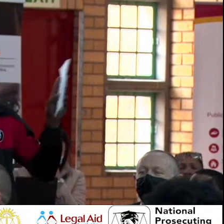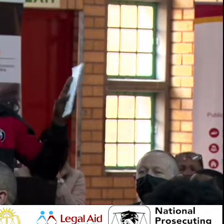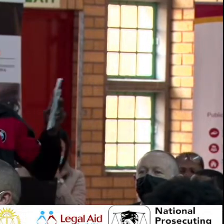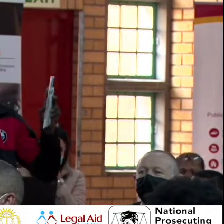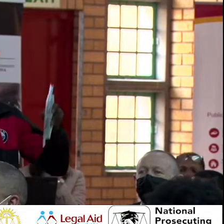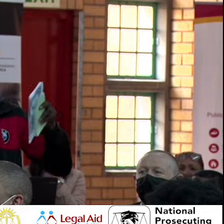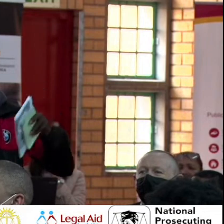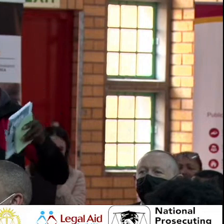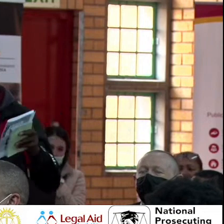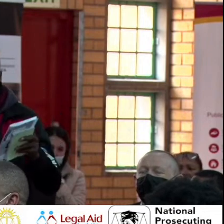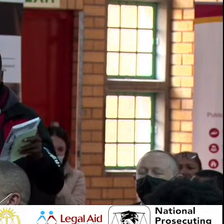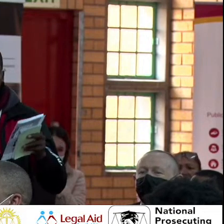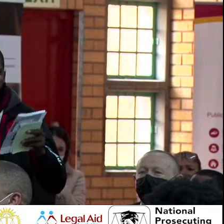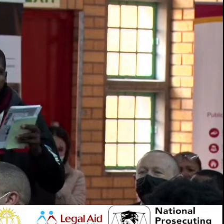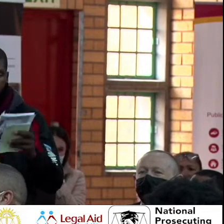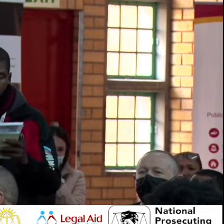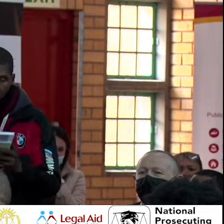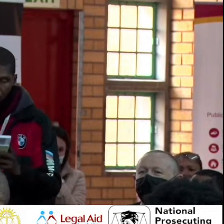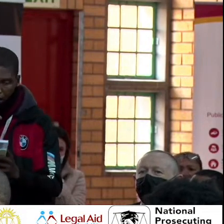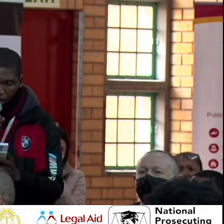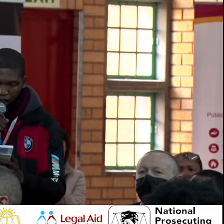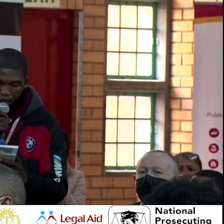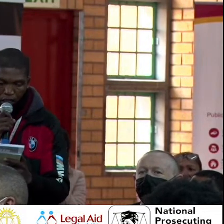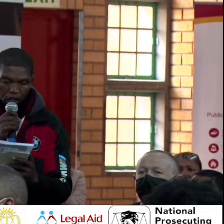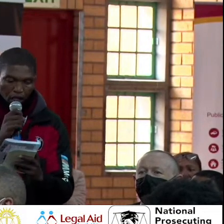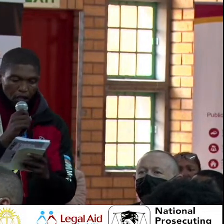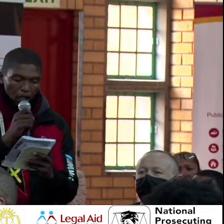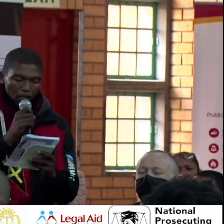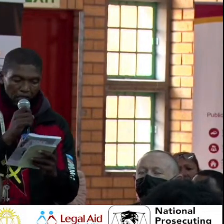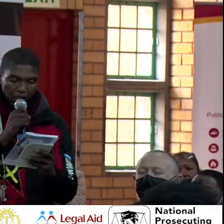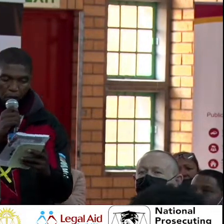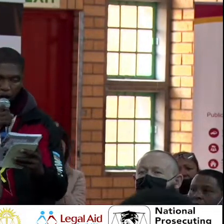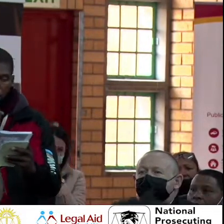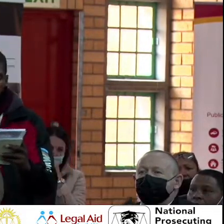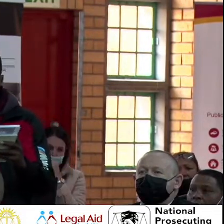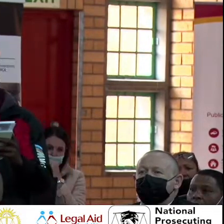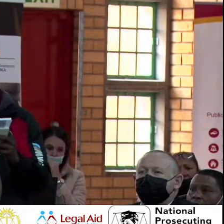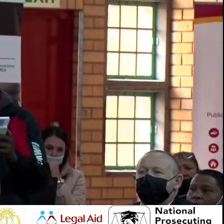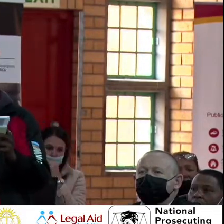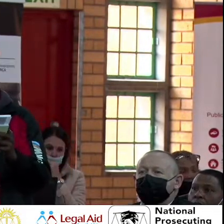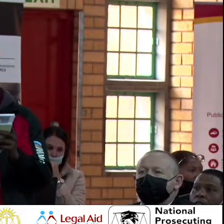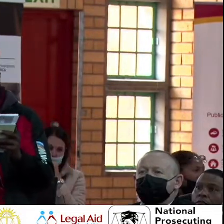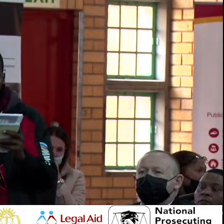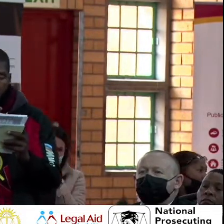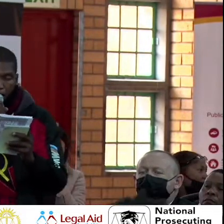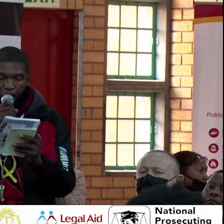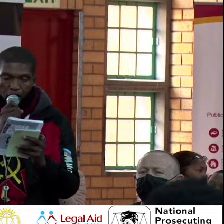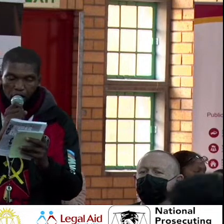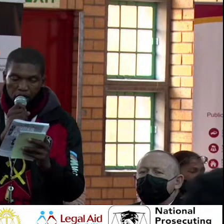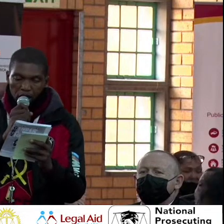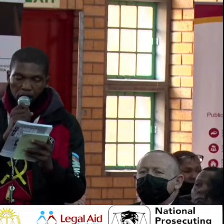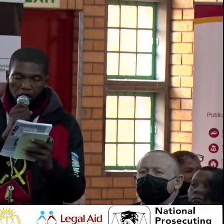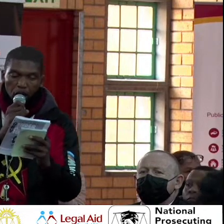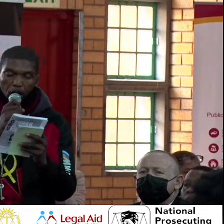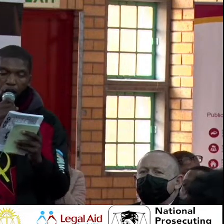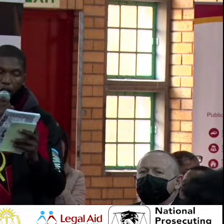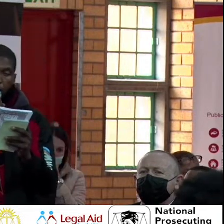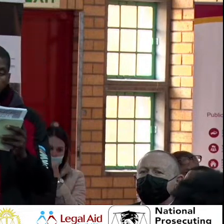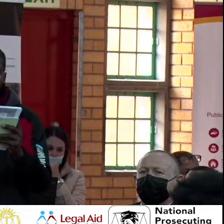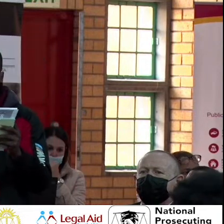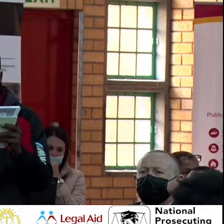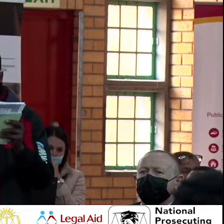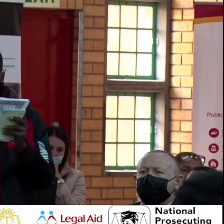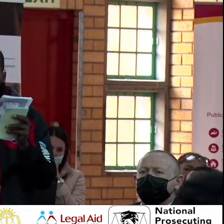that must be built in that regard. The second point, President Director, is that